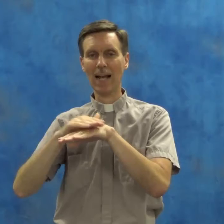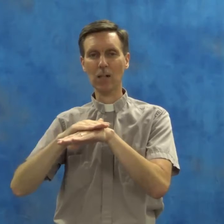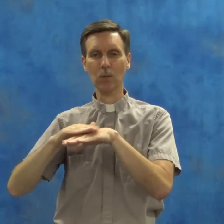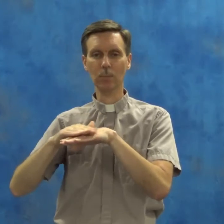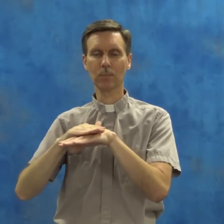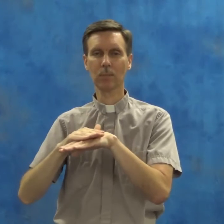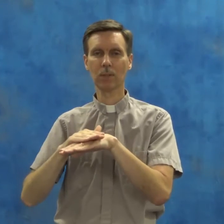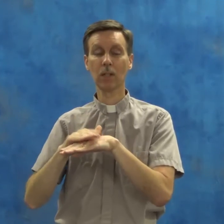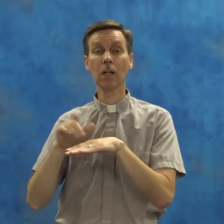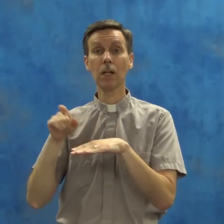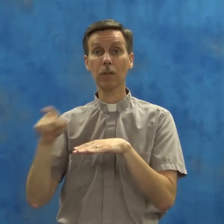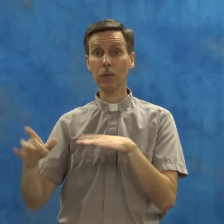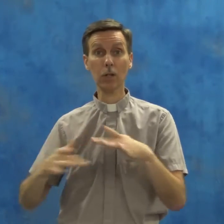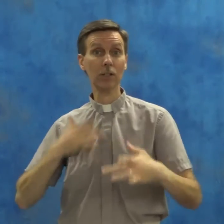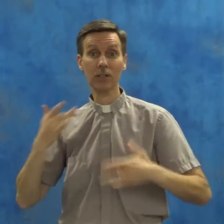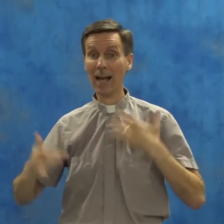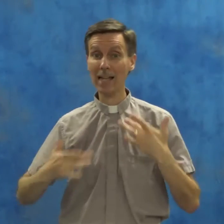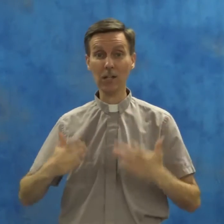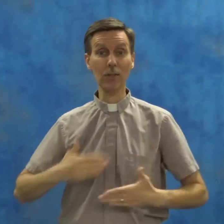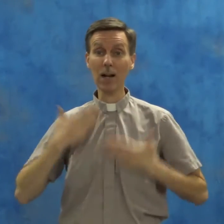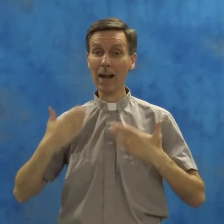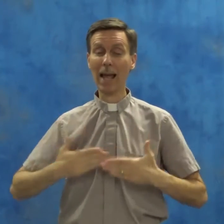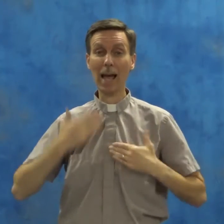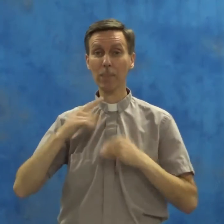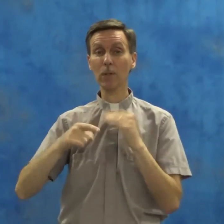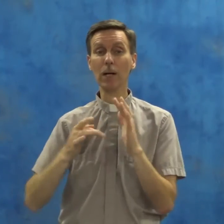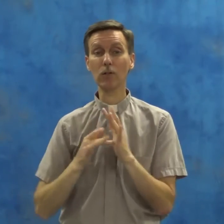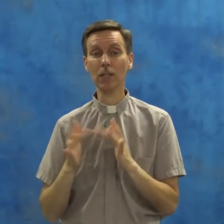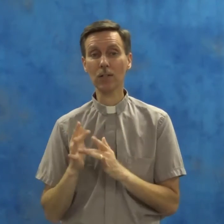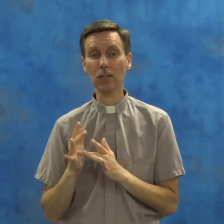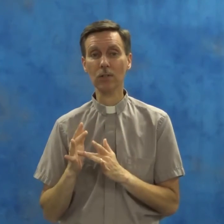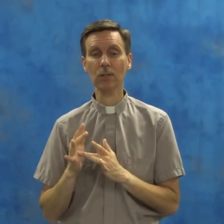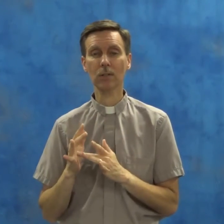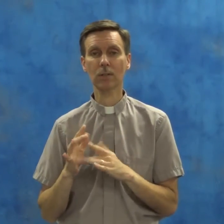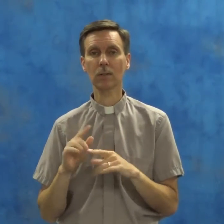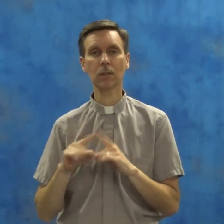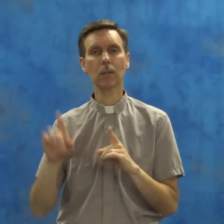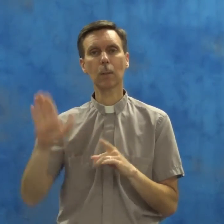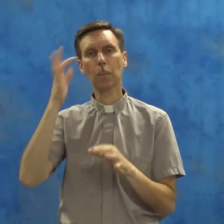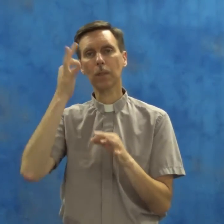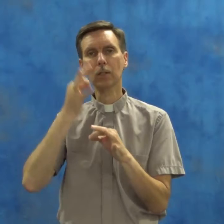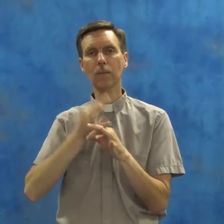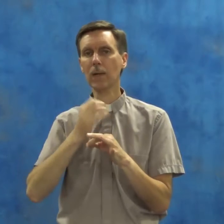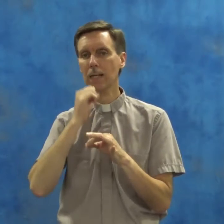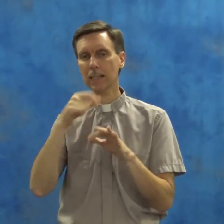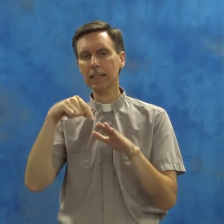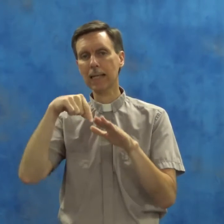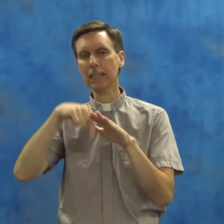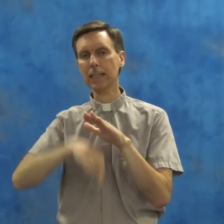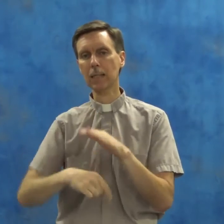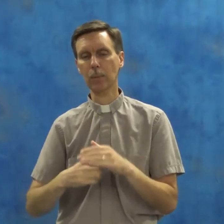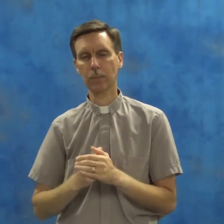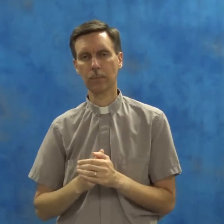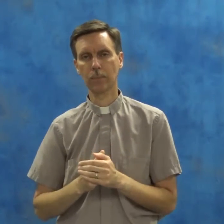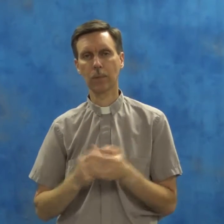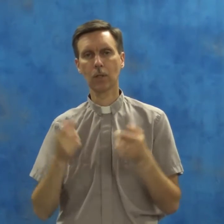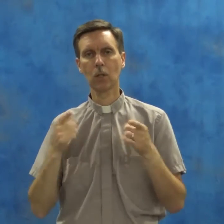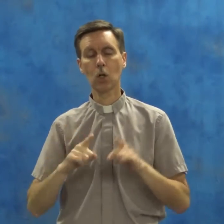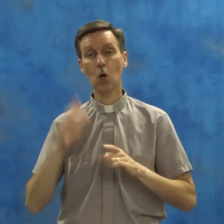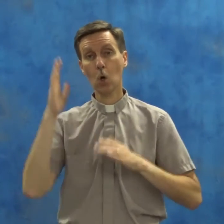shallow. They're excited, they're happy about Jesus, but their faith is not deep.